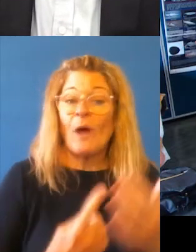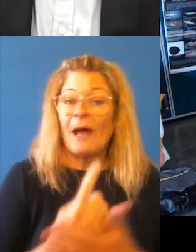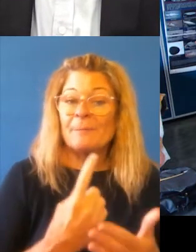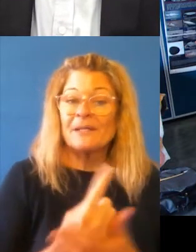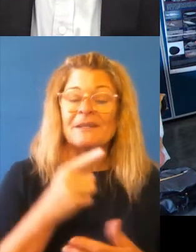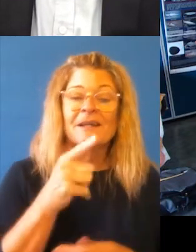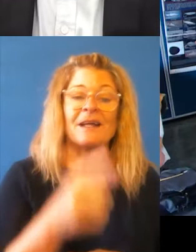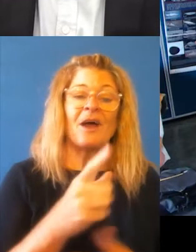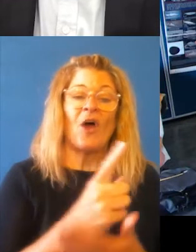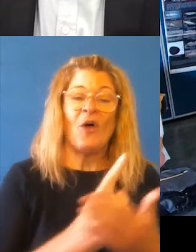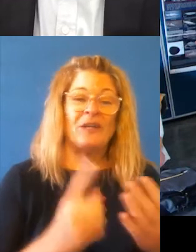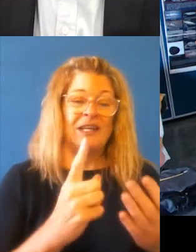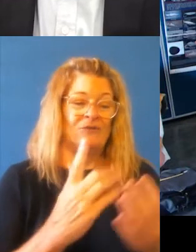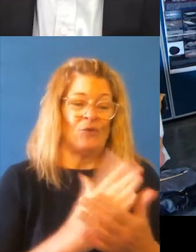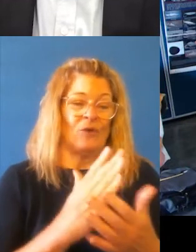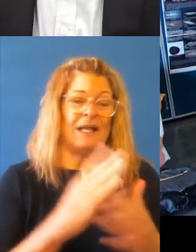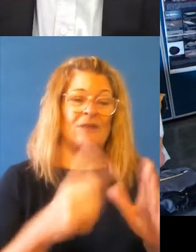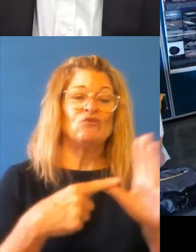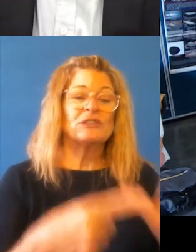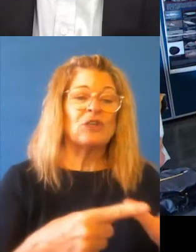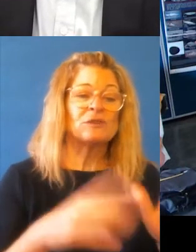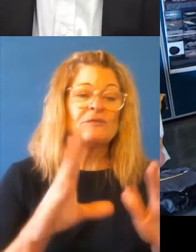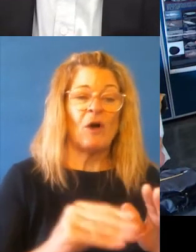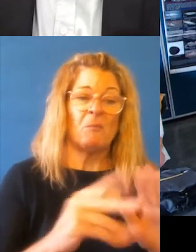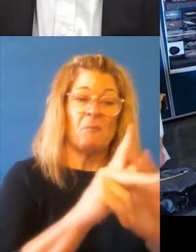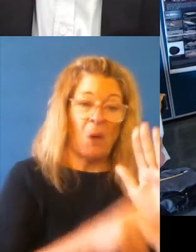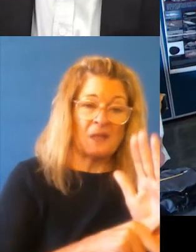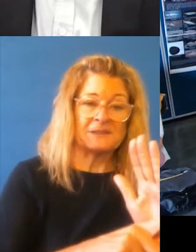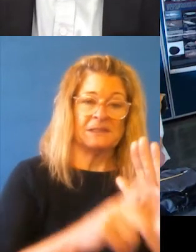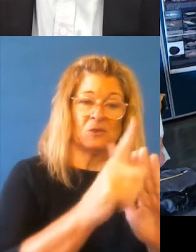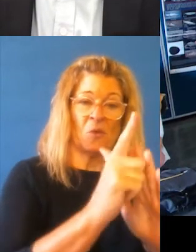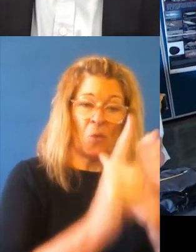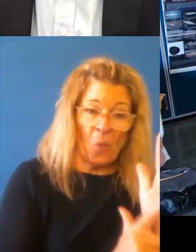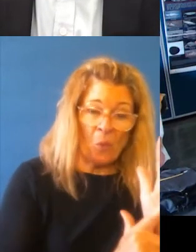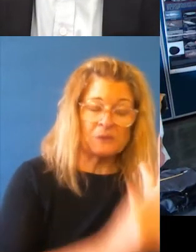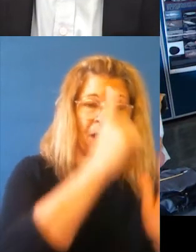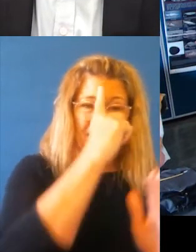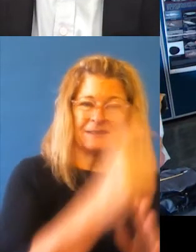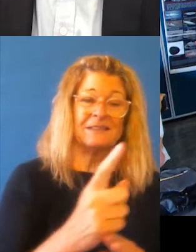poor outcomes. So thankfully today we're seeing